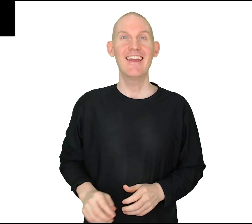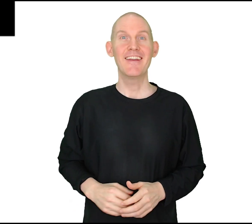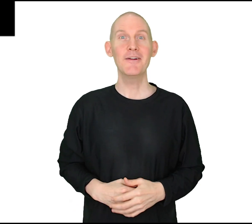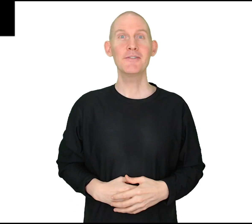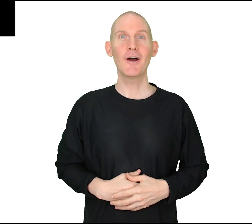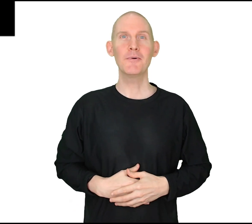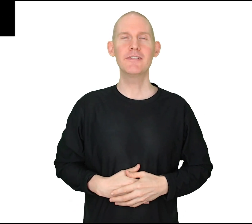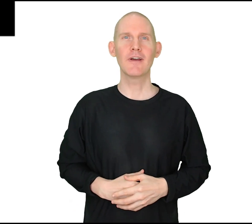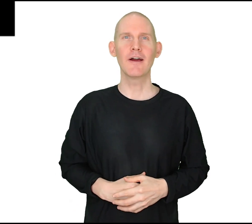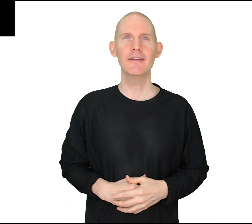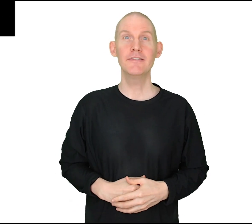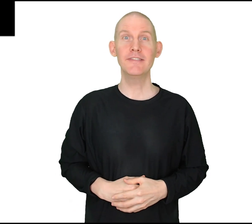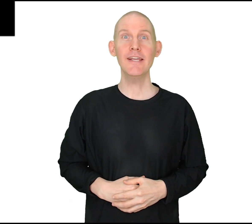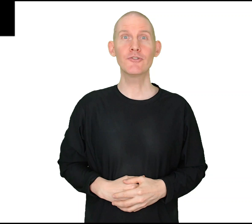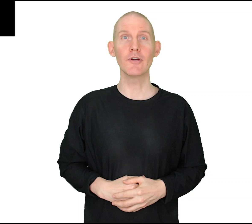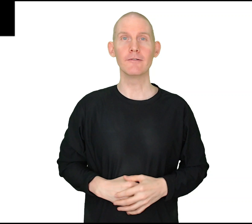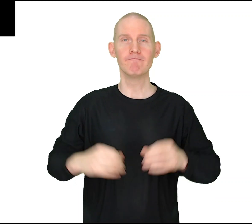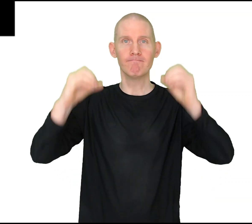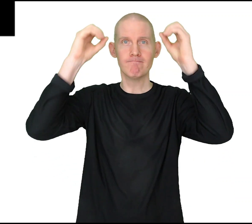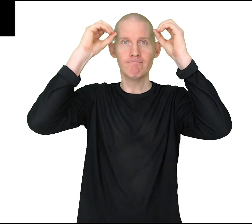Here's how we sign teacher.